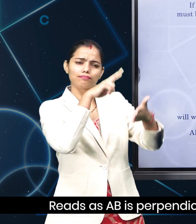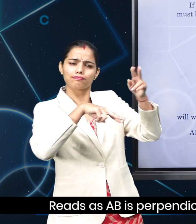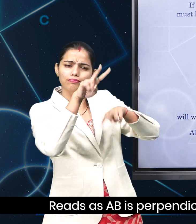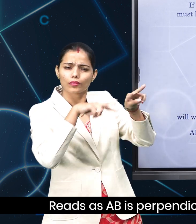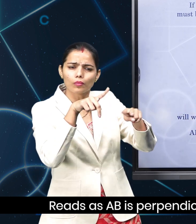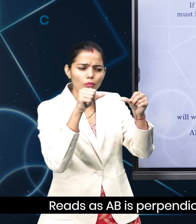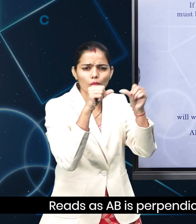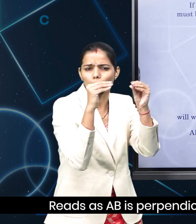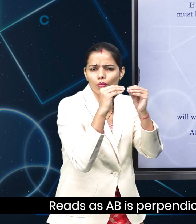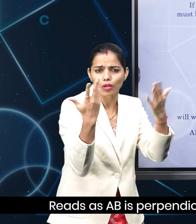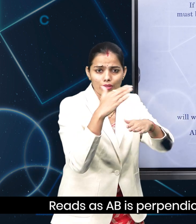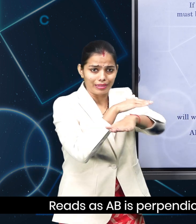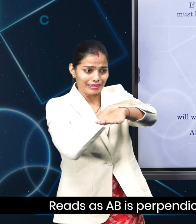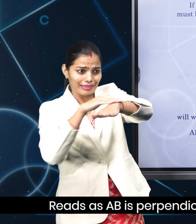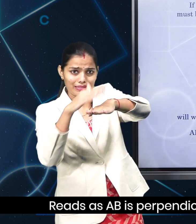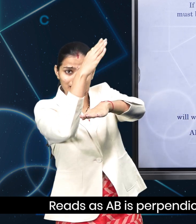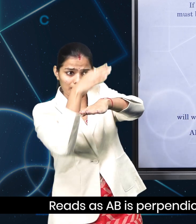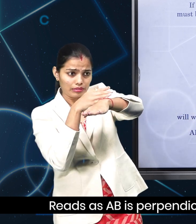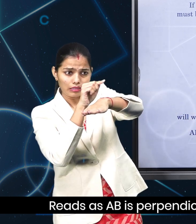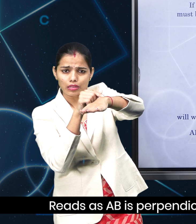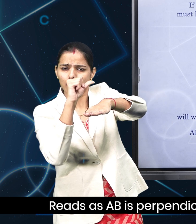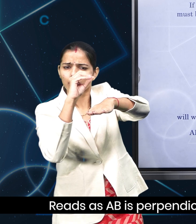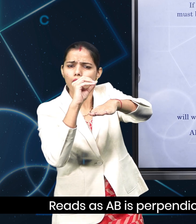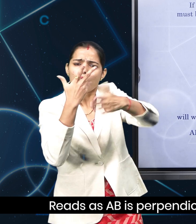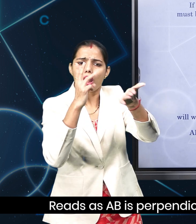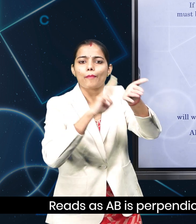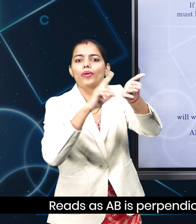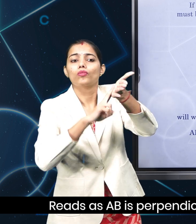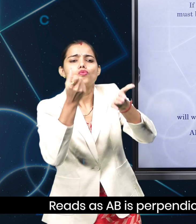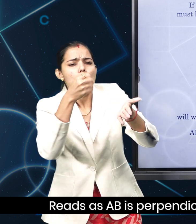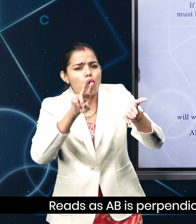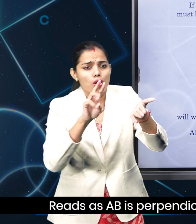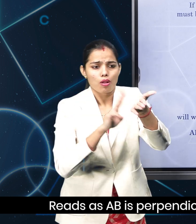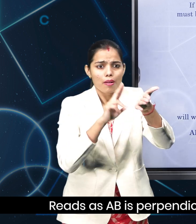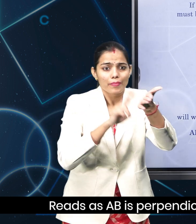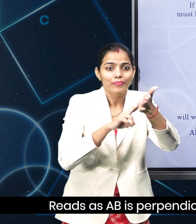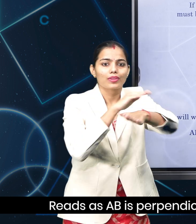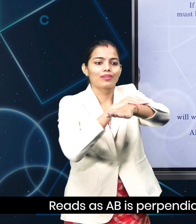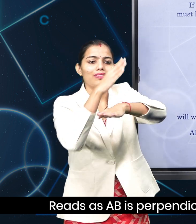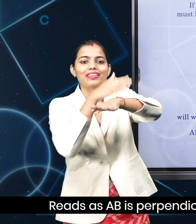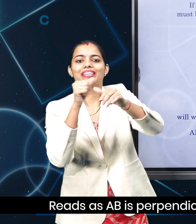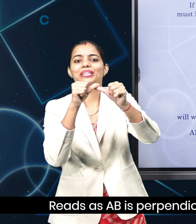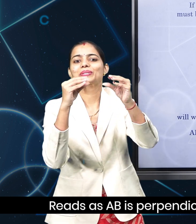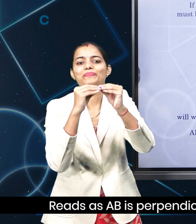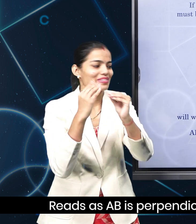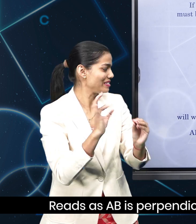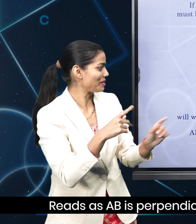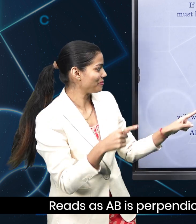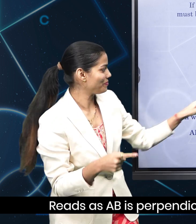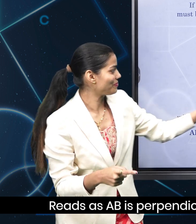Reads as AB is perpendicular to MN or MN is perpendicular to AB.